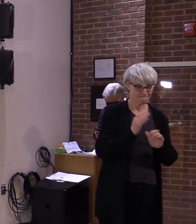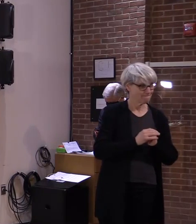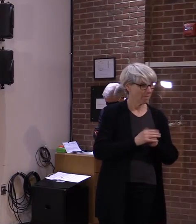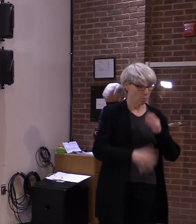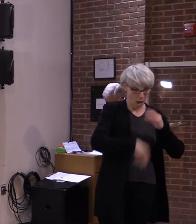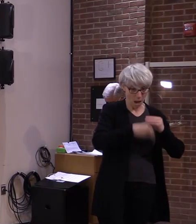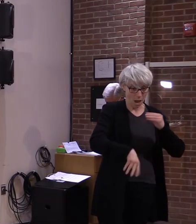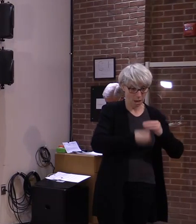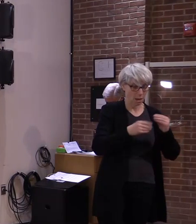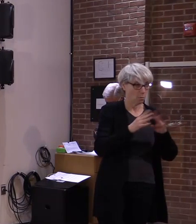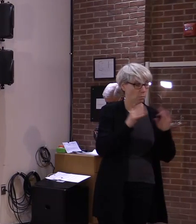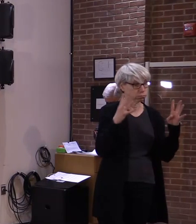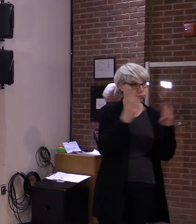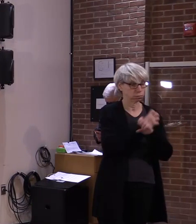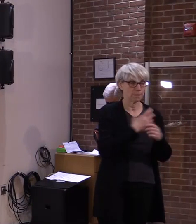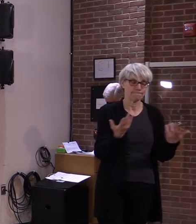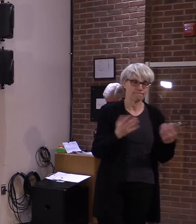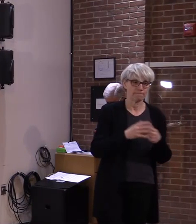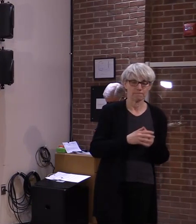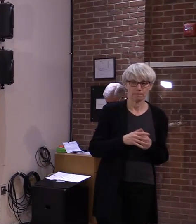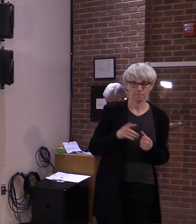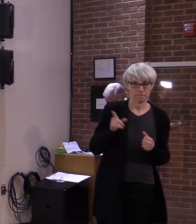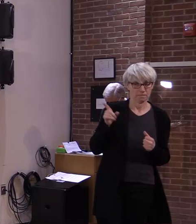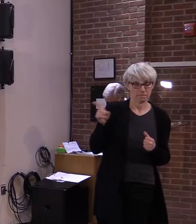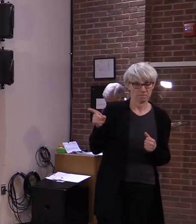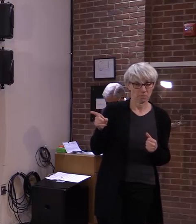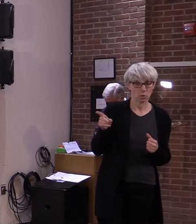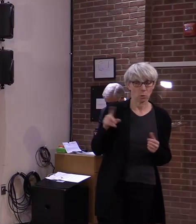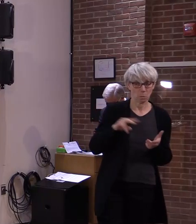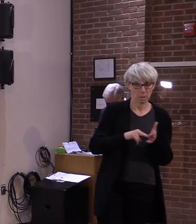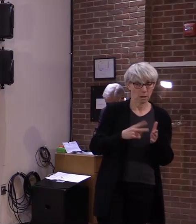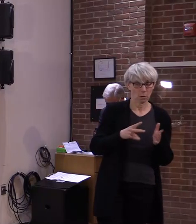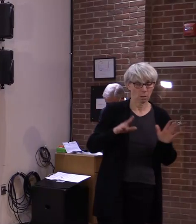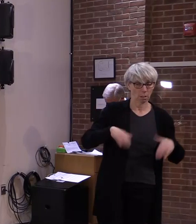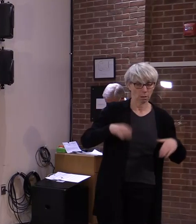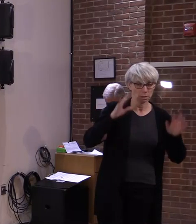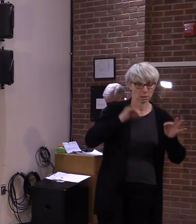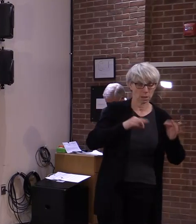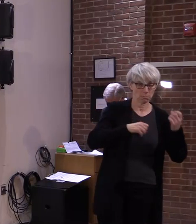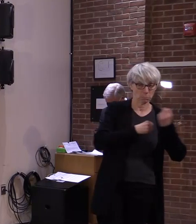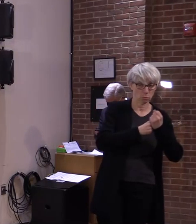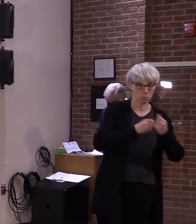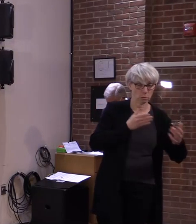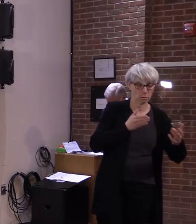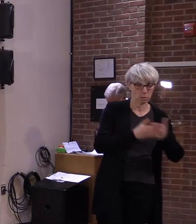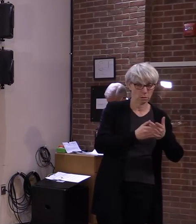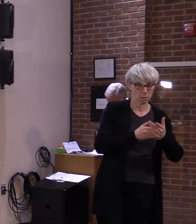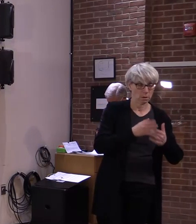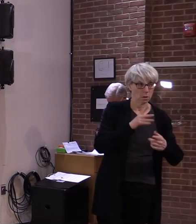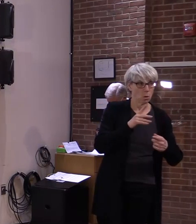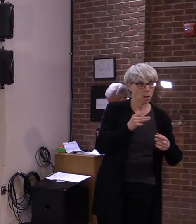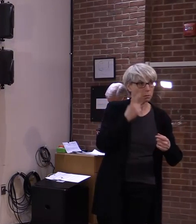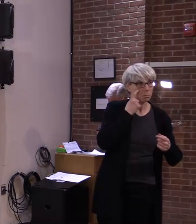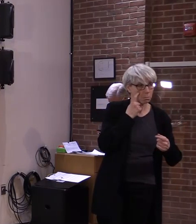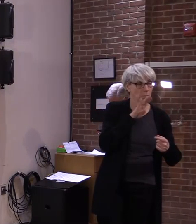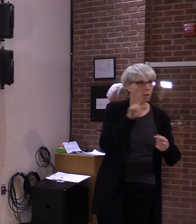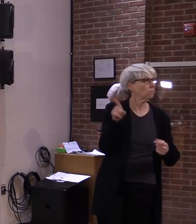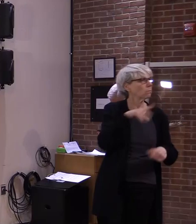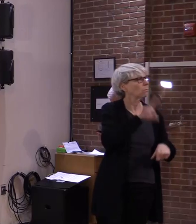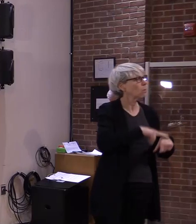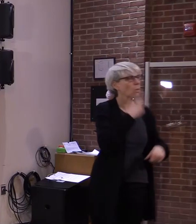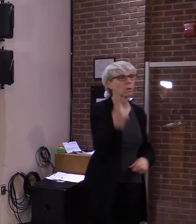So it's fair for me to say you'll hold judgment until you see whether the bill actually comes to your desk. Yeah, I do that with